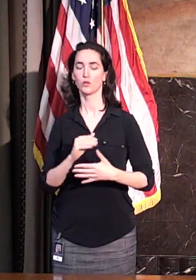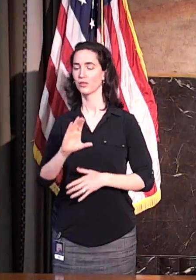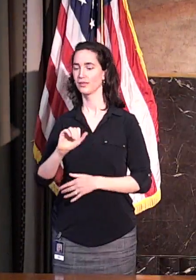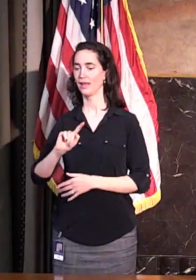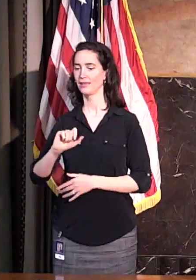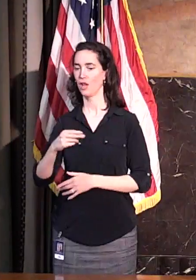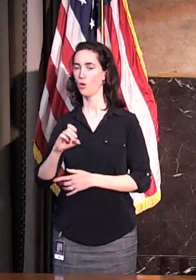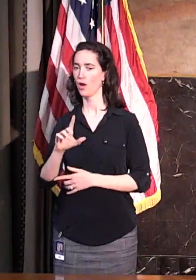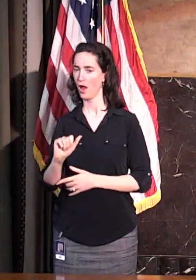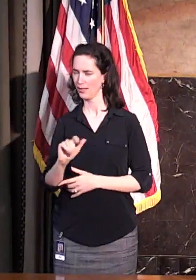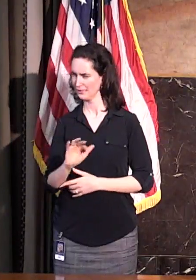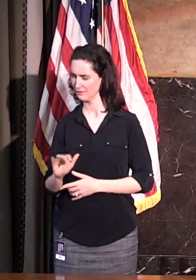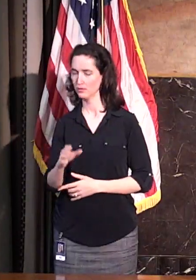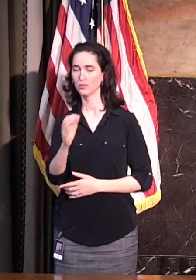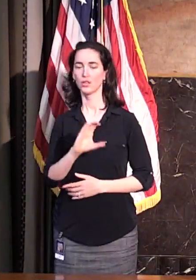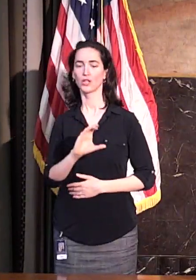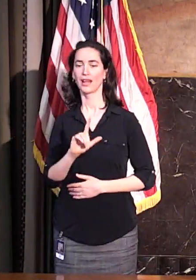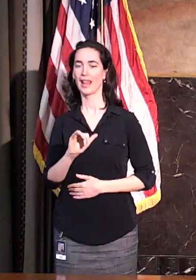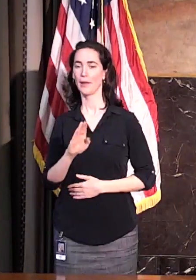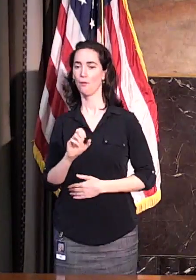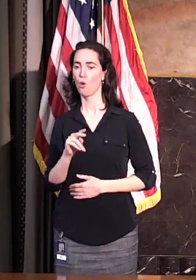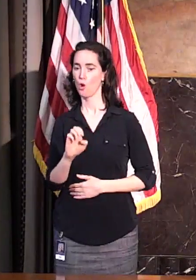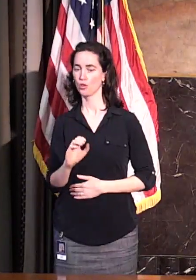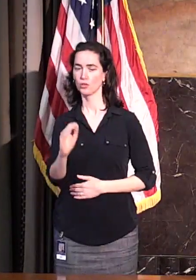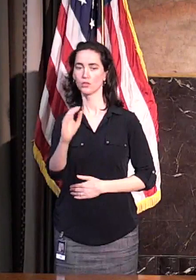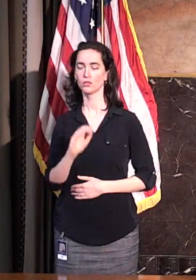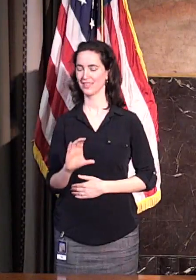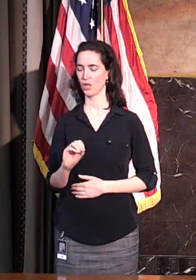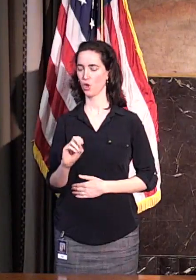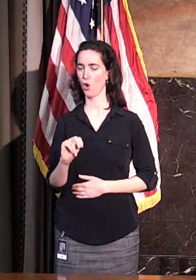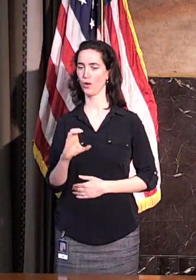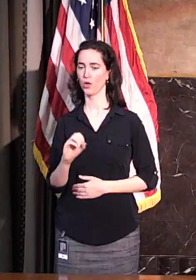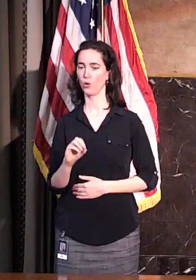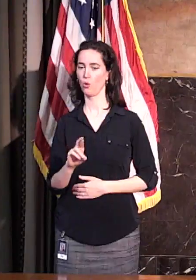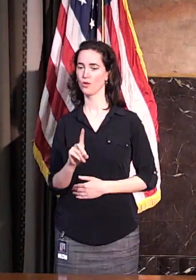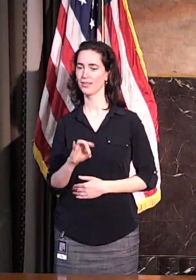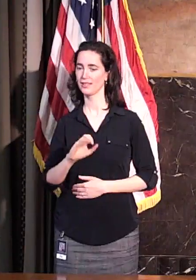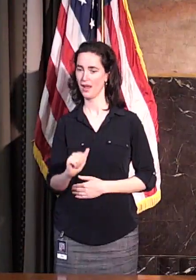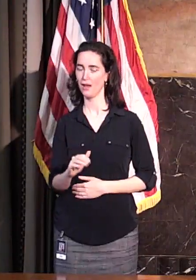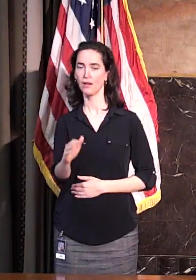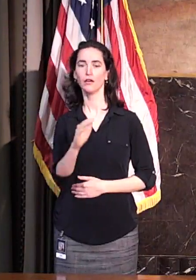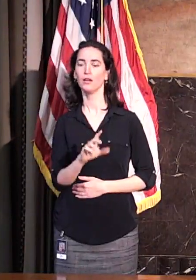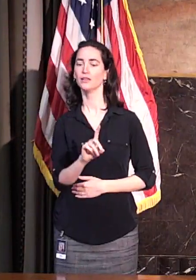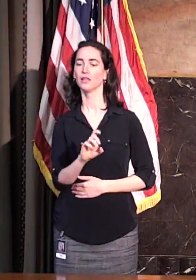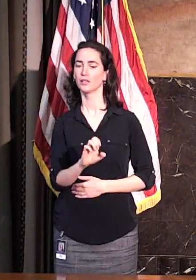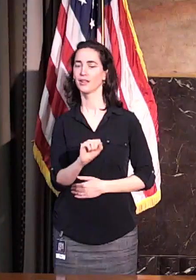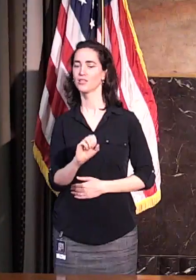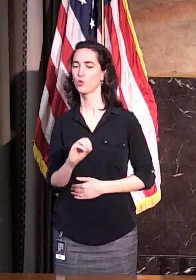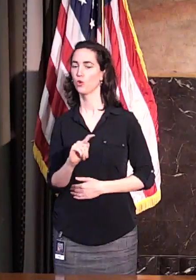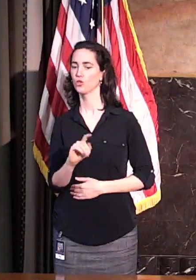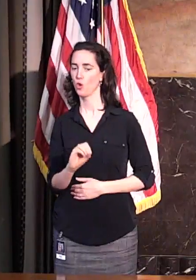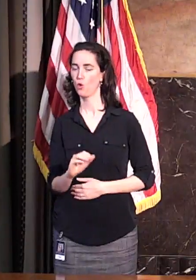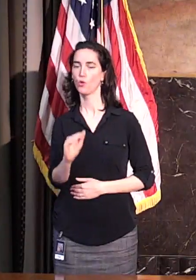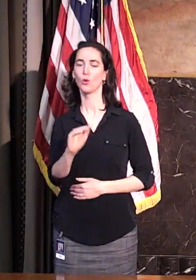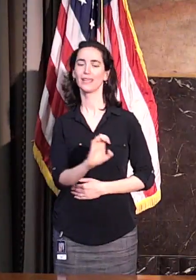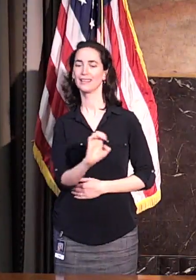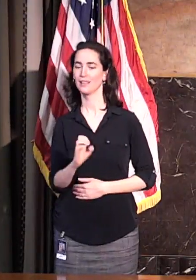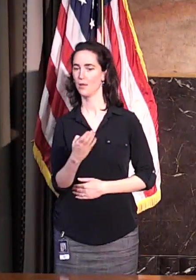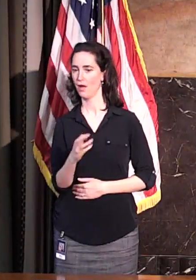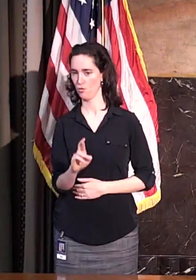Catahoula, Claiborne, Concordia, DeSoto, East Baton